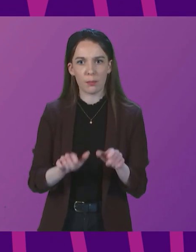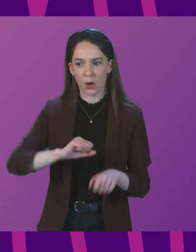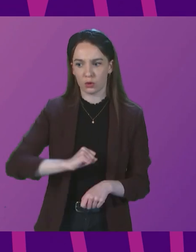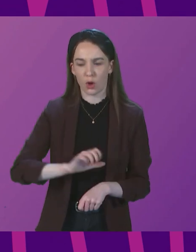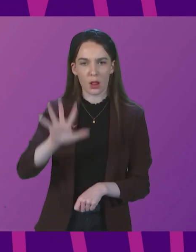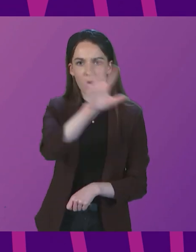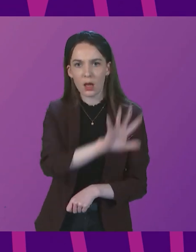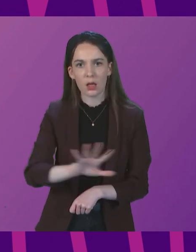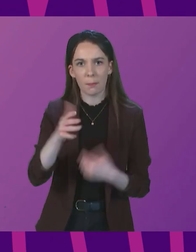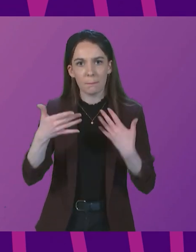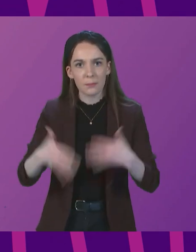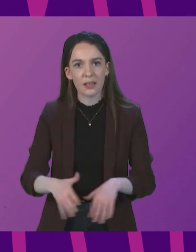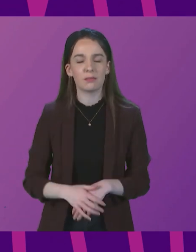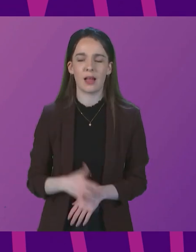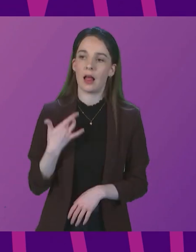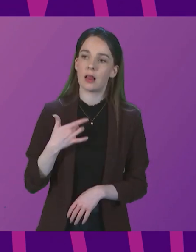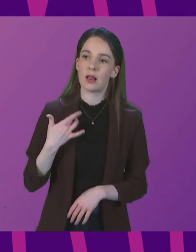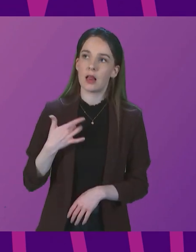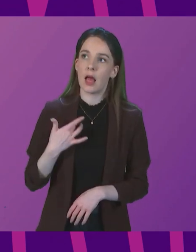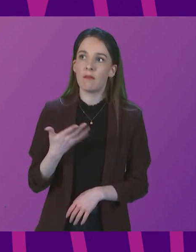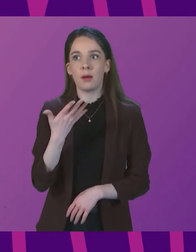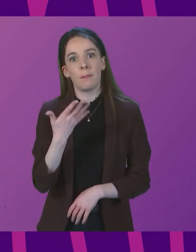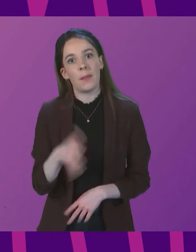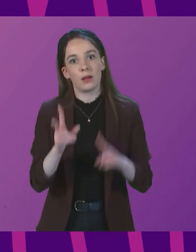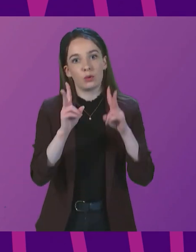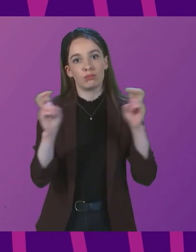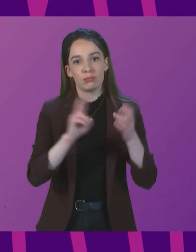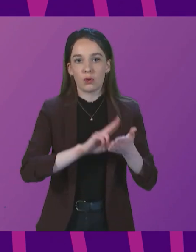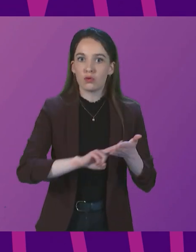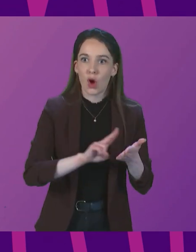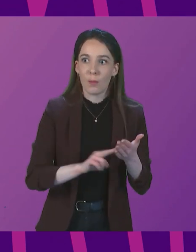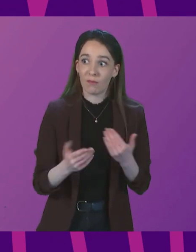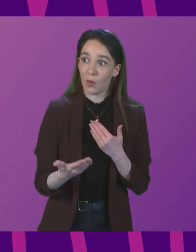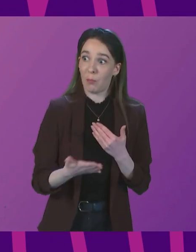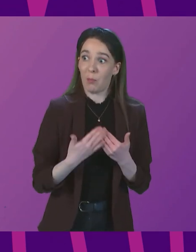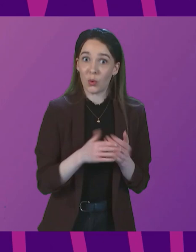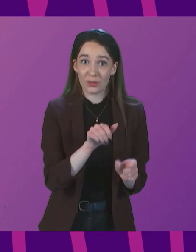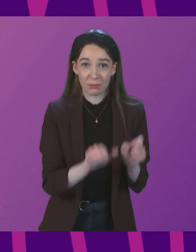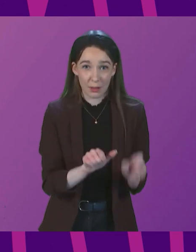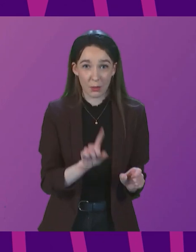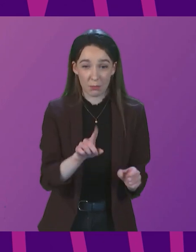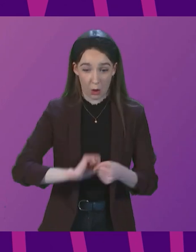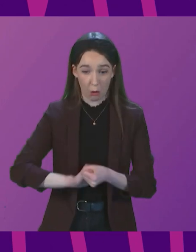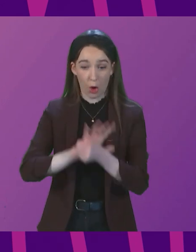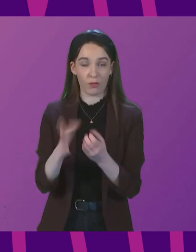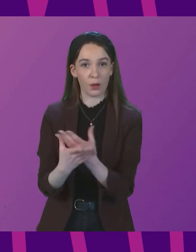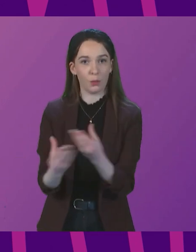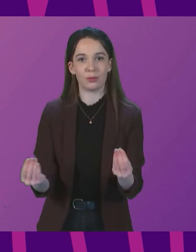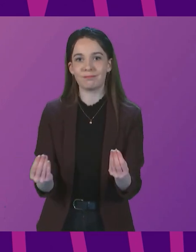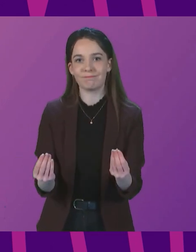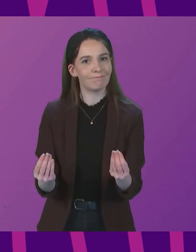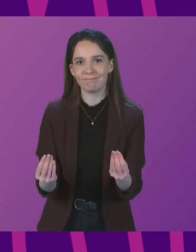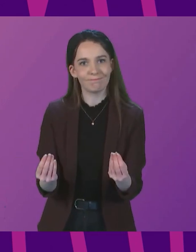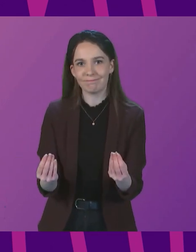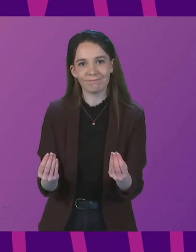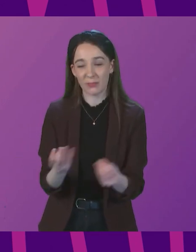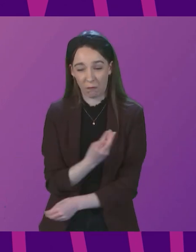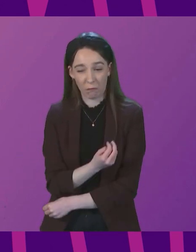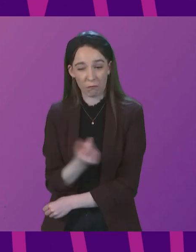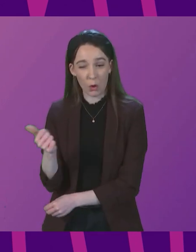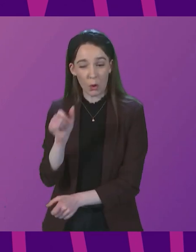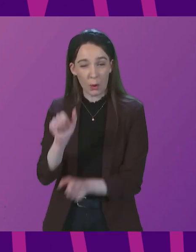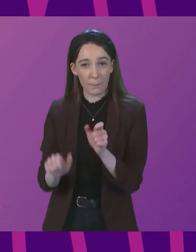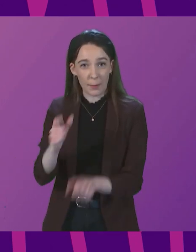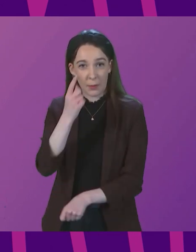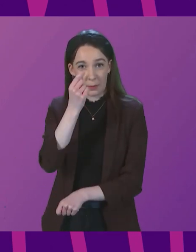country. Life has returned to normal for most of us, but COVID hasn't gone away. Indeed, there will be very few of us in recent weeks